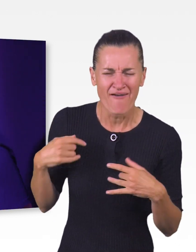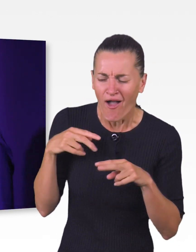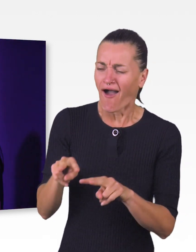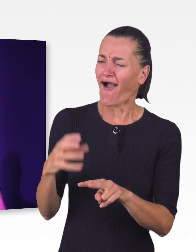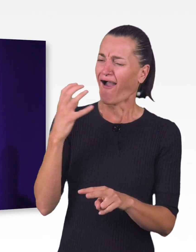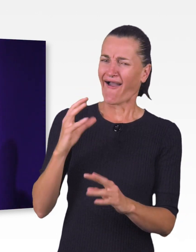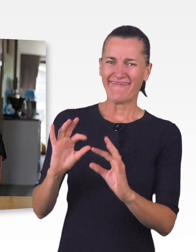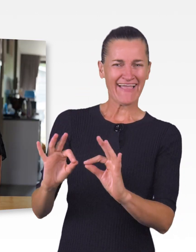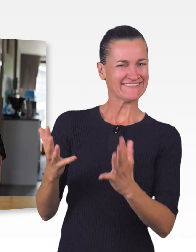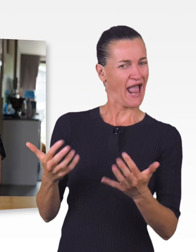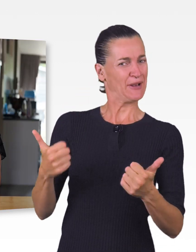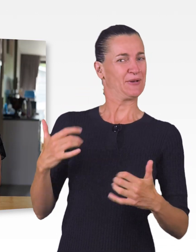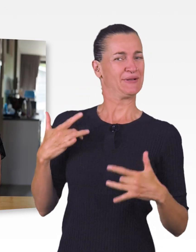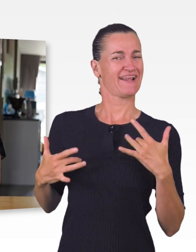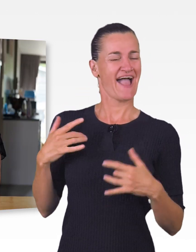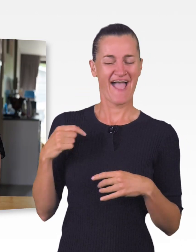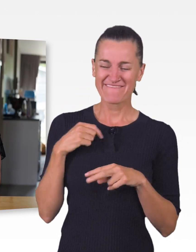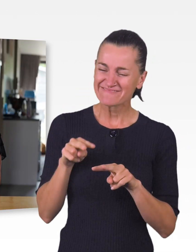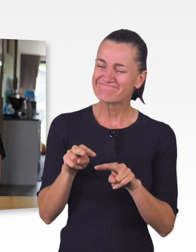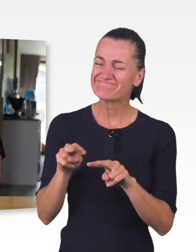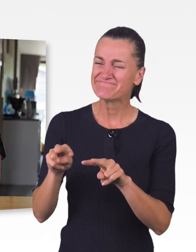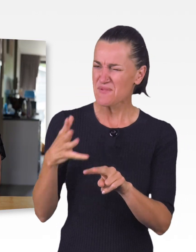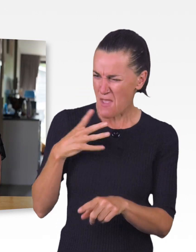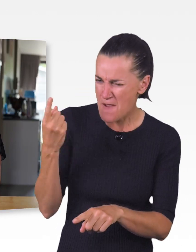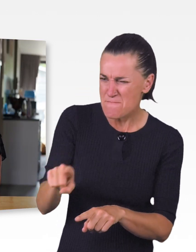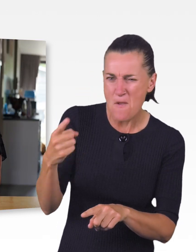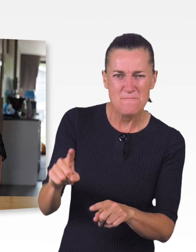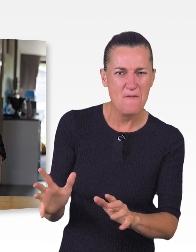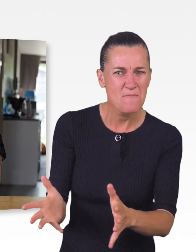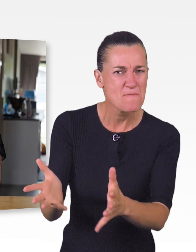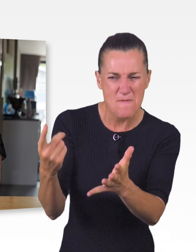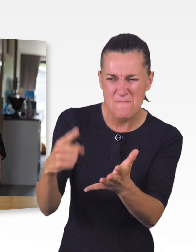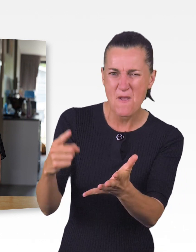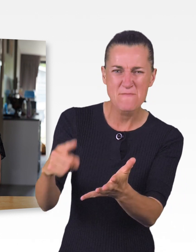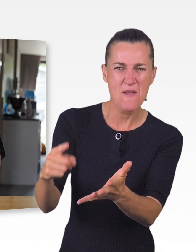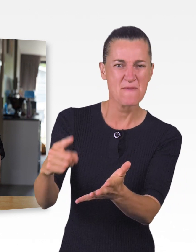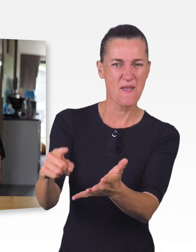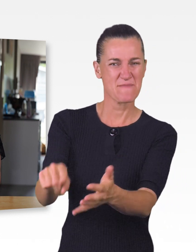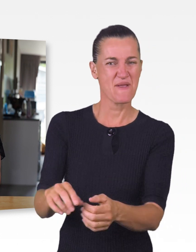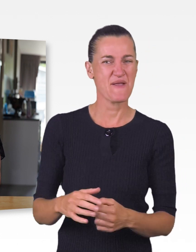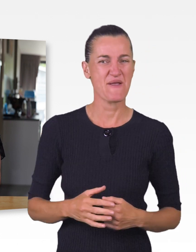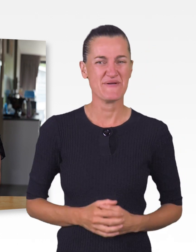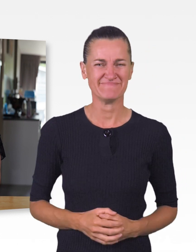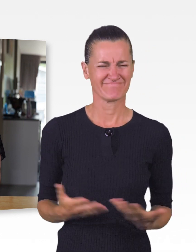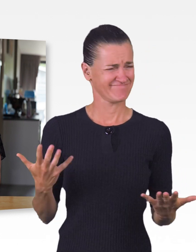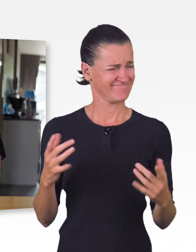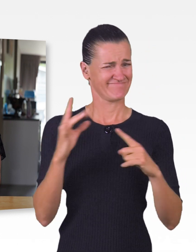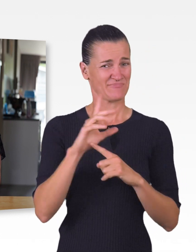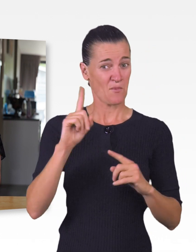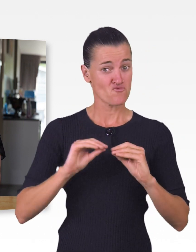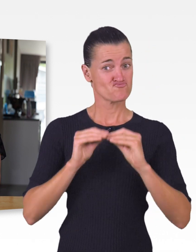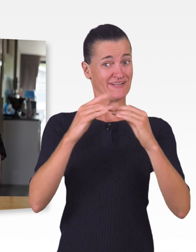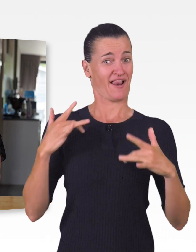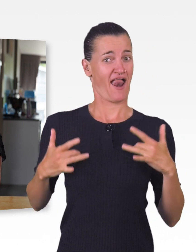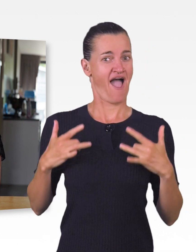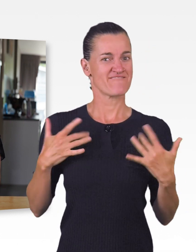into his good life. Now I'm starting to get a bit of that. I just want more and more and more of it. And create your life so you can be just